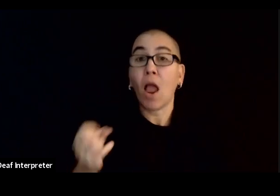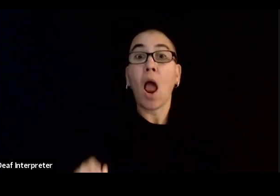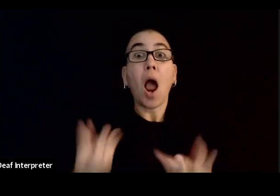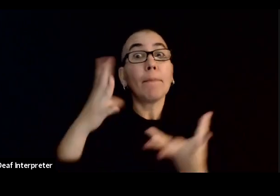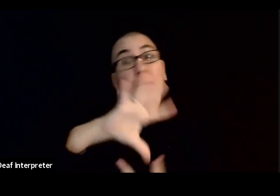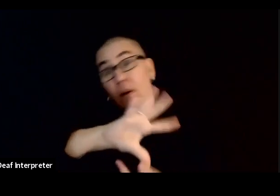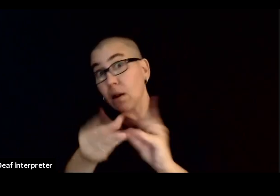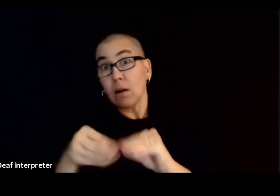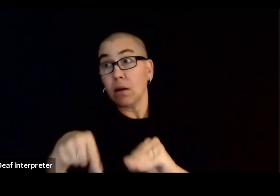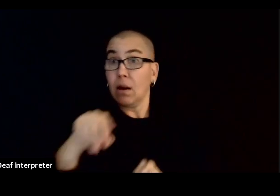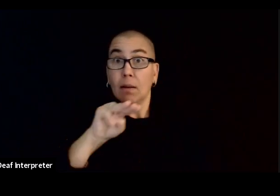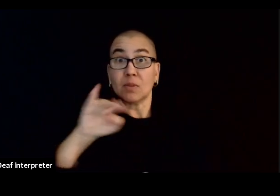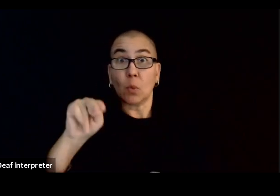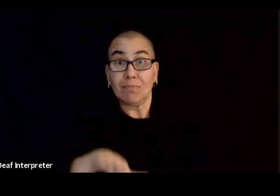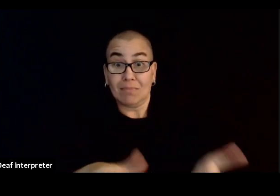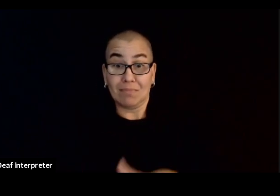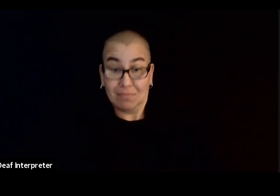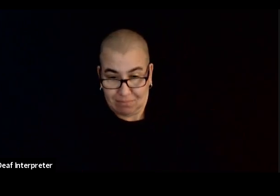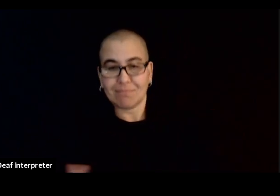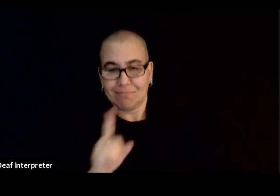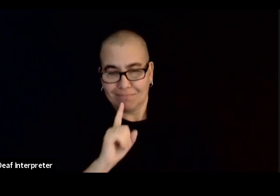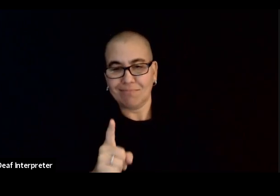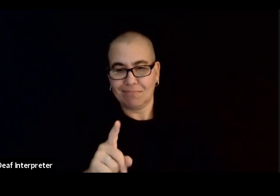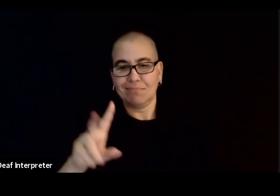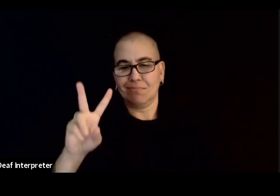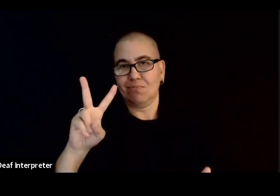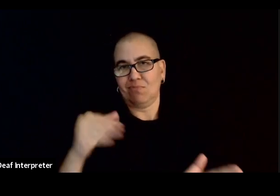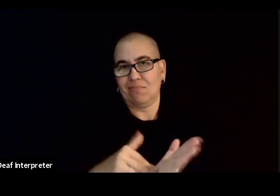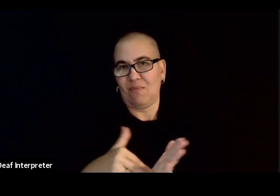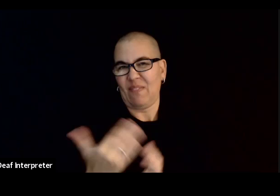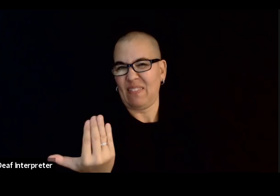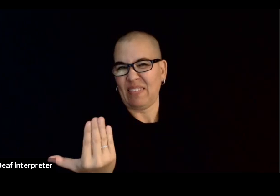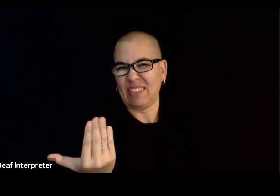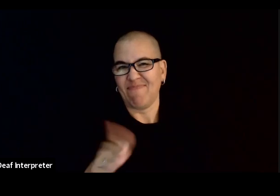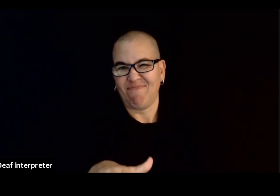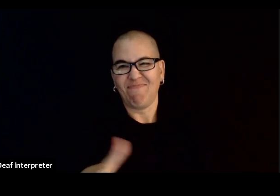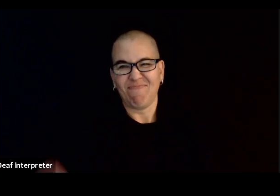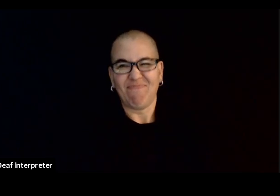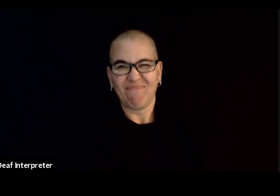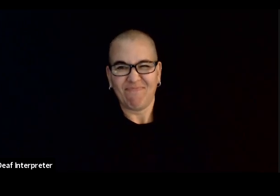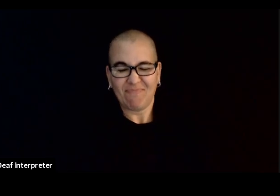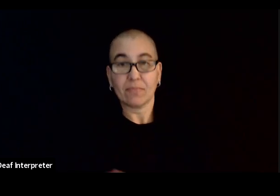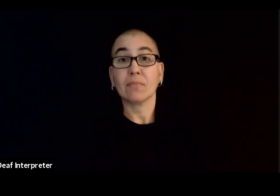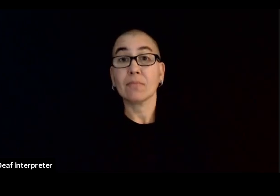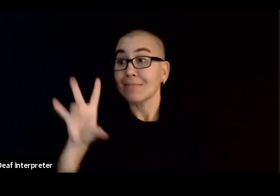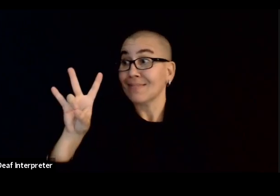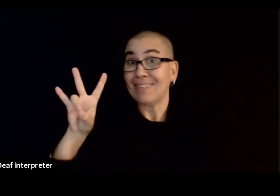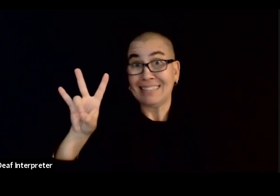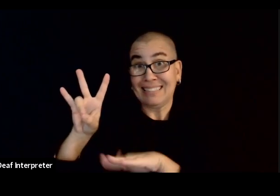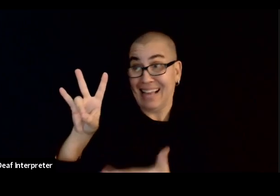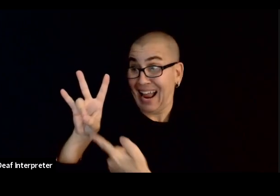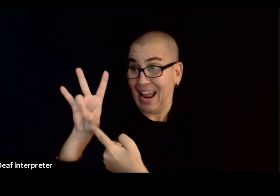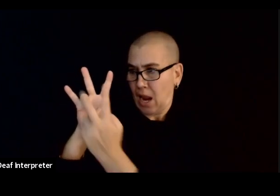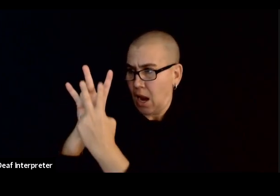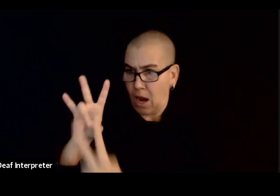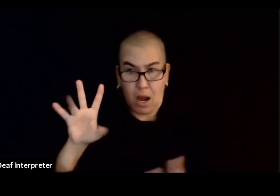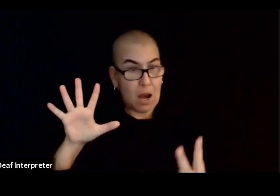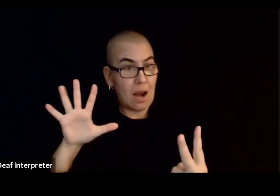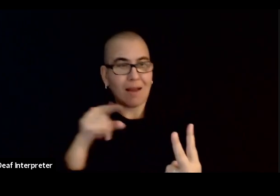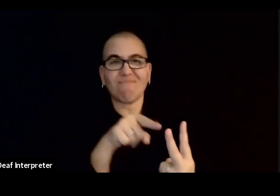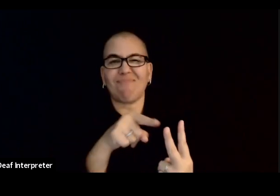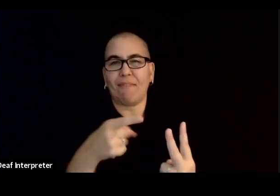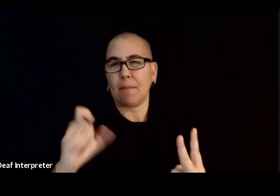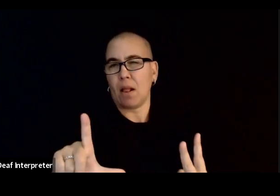Minnesota. 2 of these deaths occurred in residents of long-term care facilities. 2 were in Anoka and